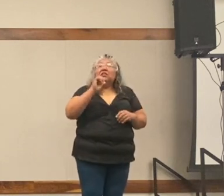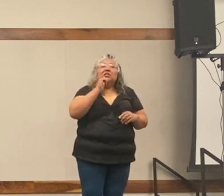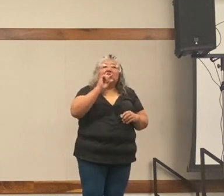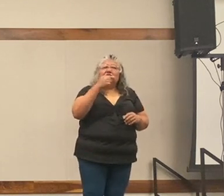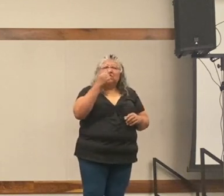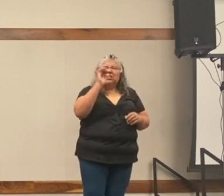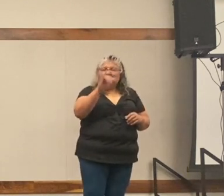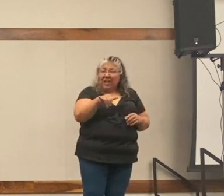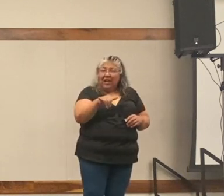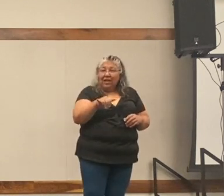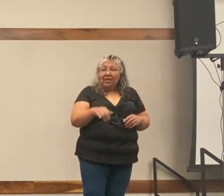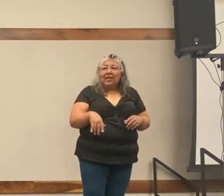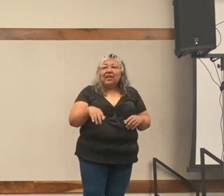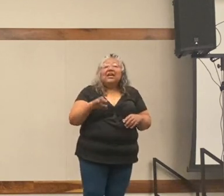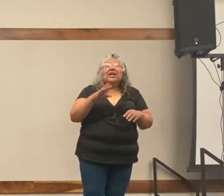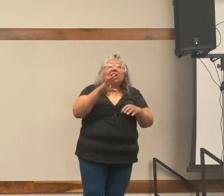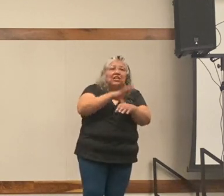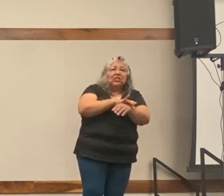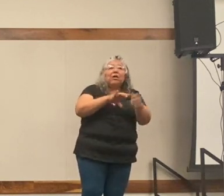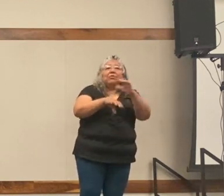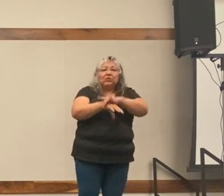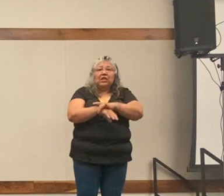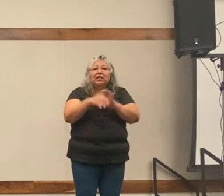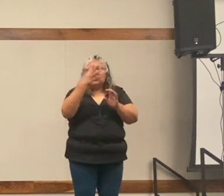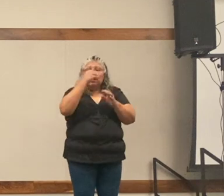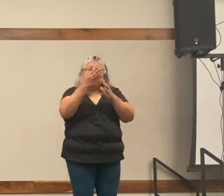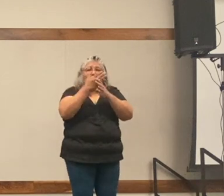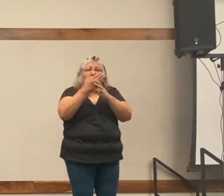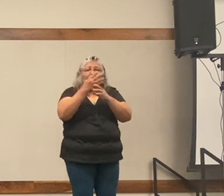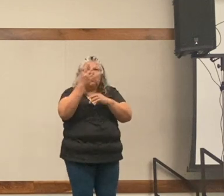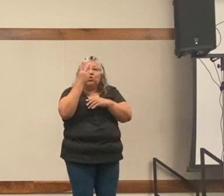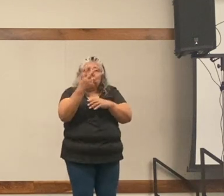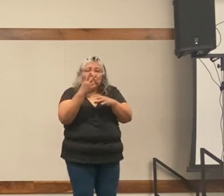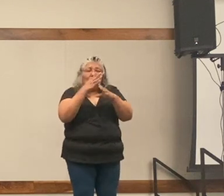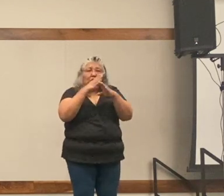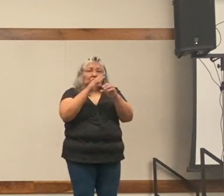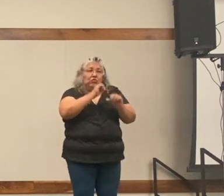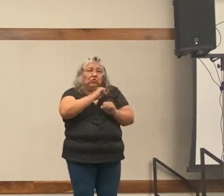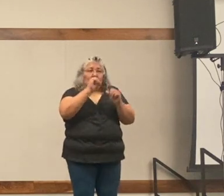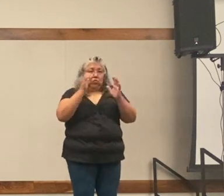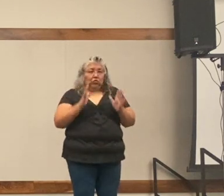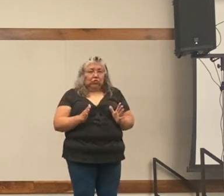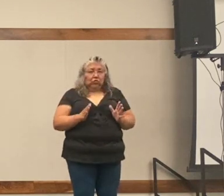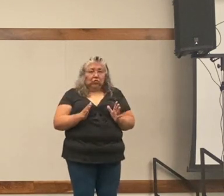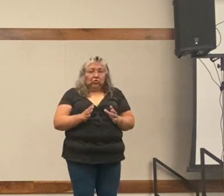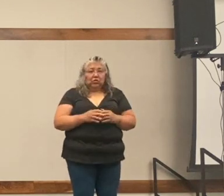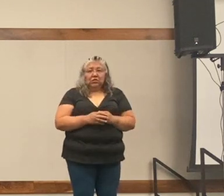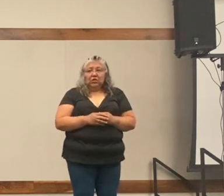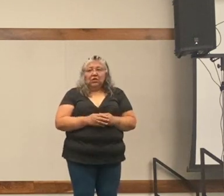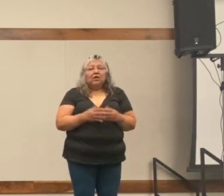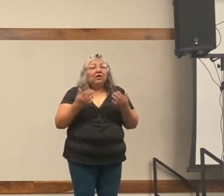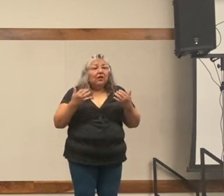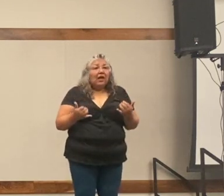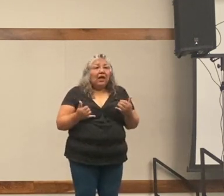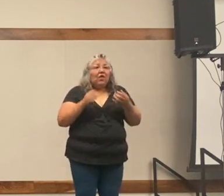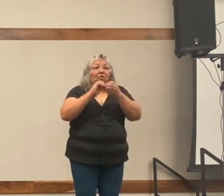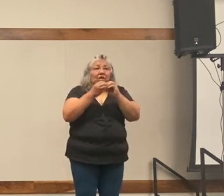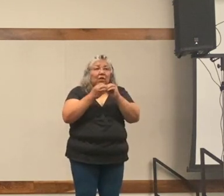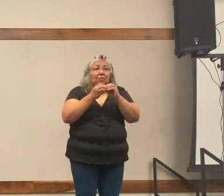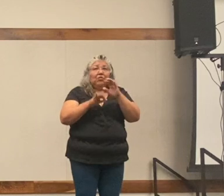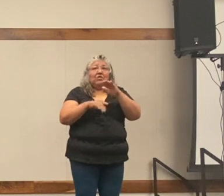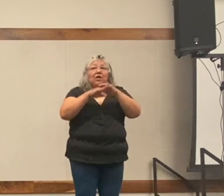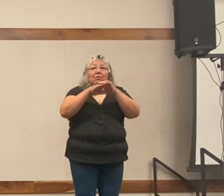that, he is double chained and he's sleeping between two soldiers. Now the number's up